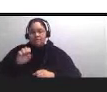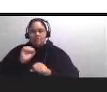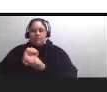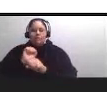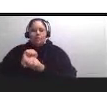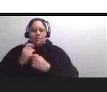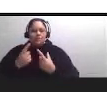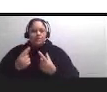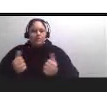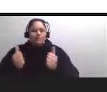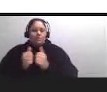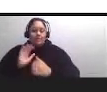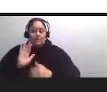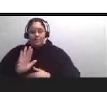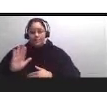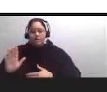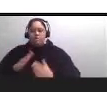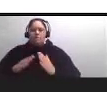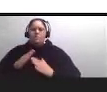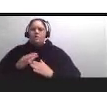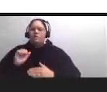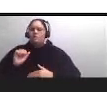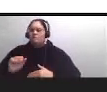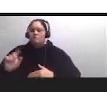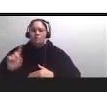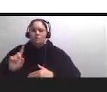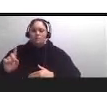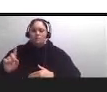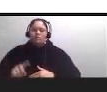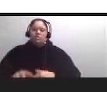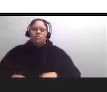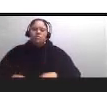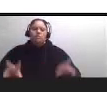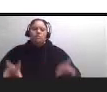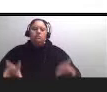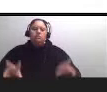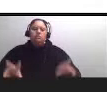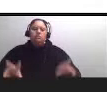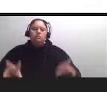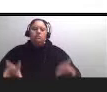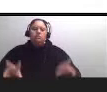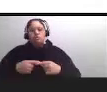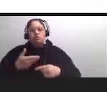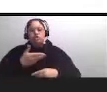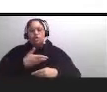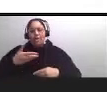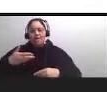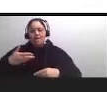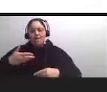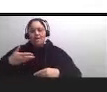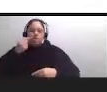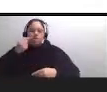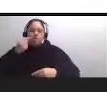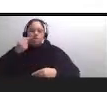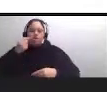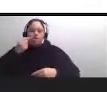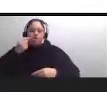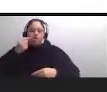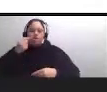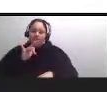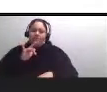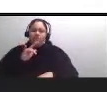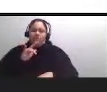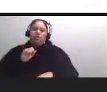that is done with them is mainly on issues where there is gender sensitivity. So there